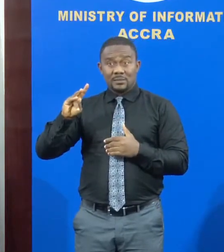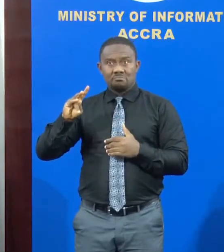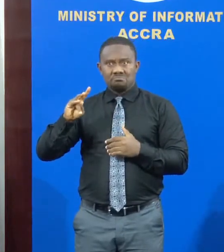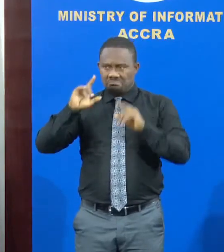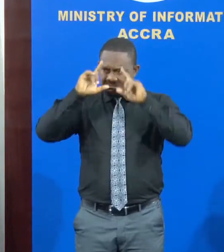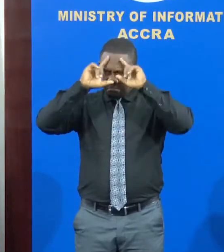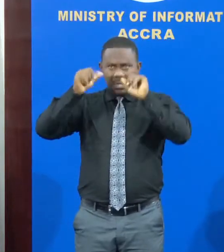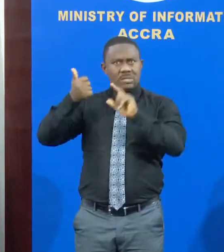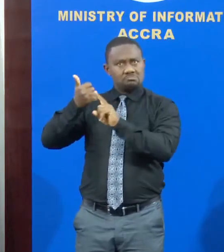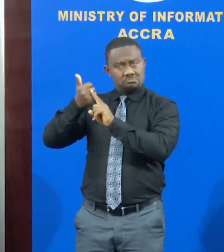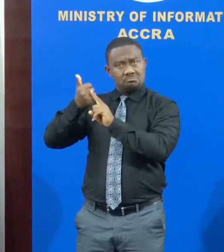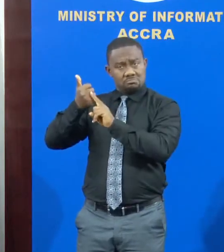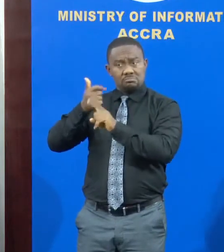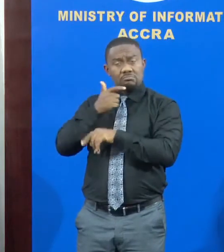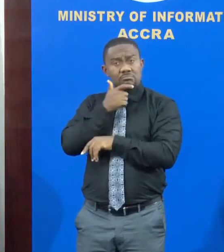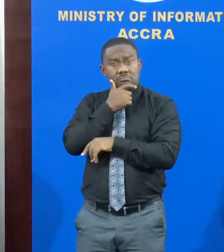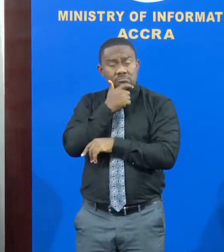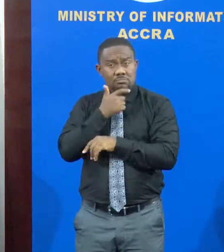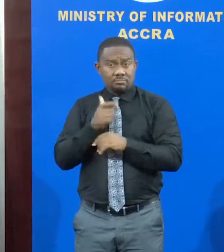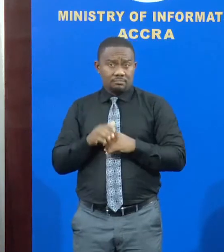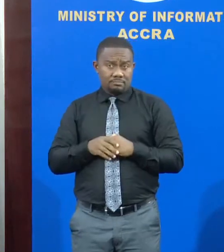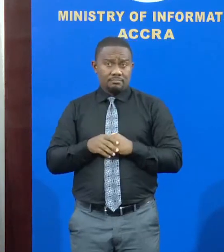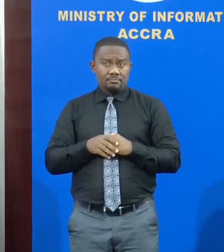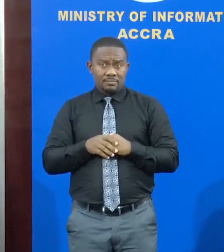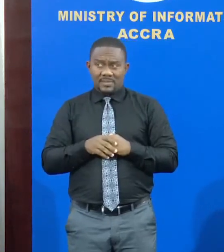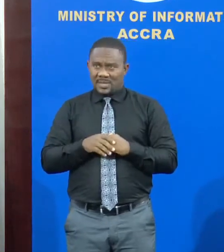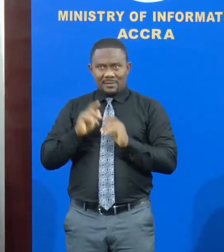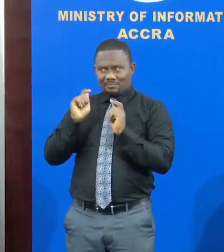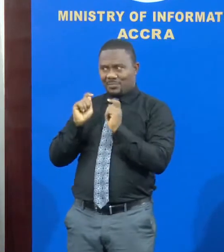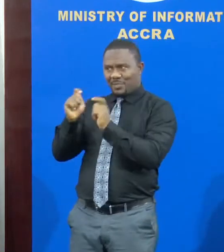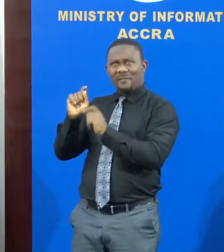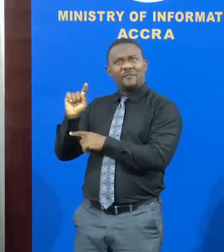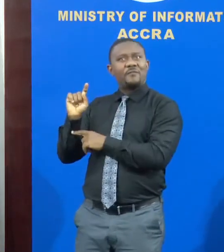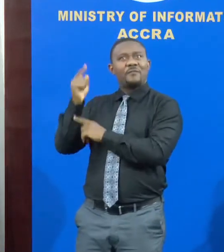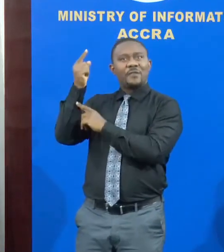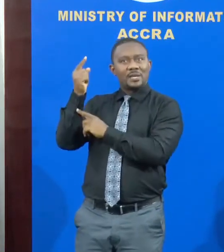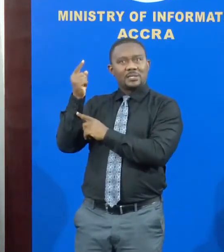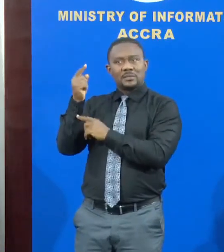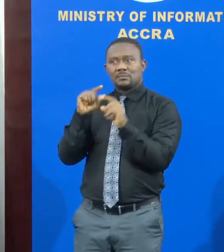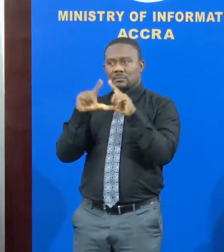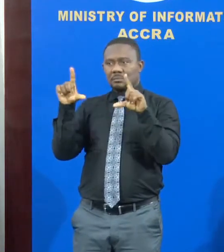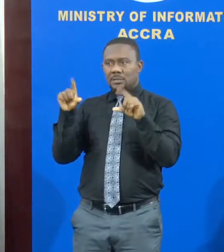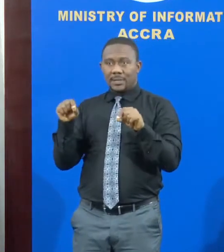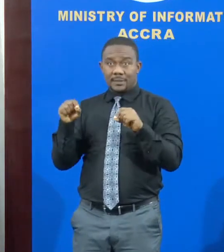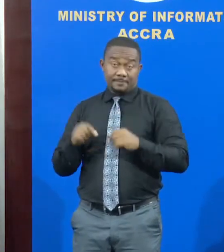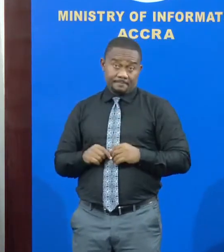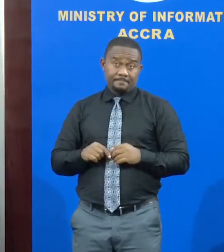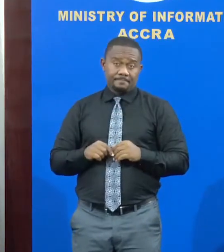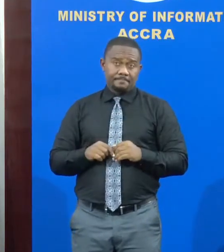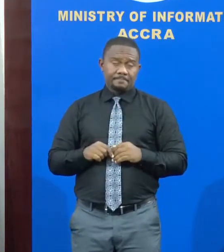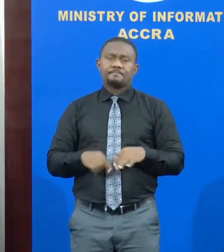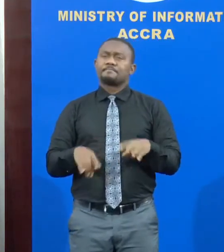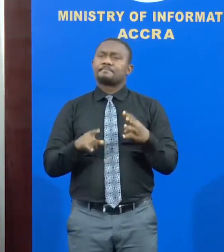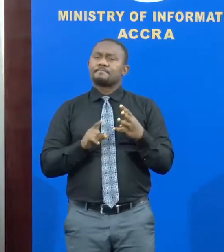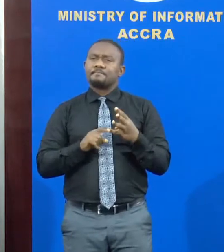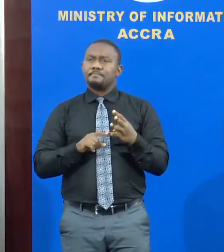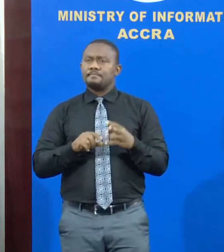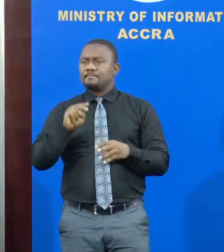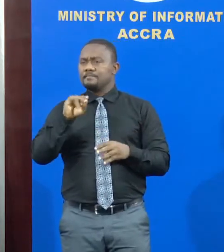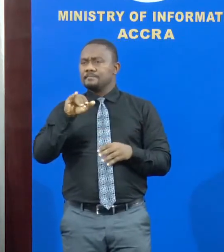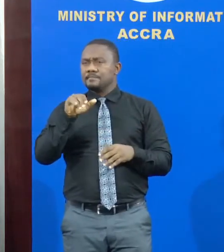the President, Nana Addo Dankwa Akufo-Addo, received the first Ghana card. We also had to redesign the National Identification